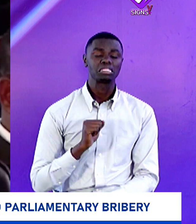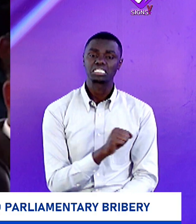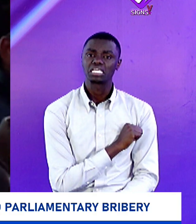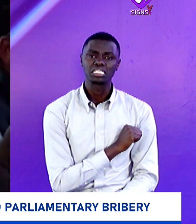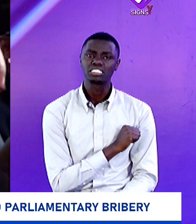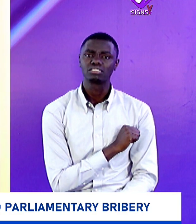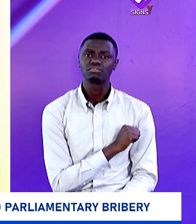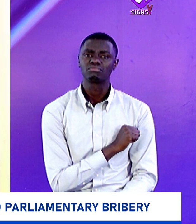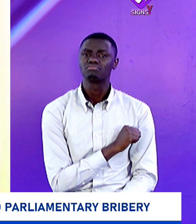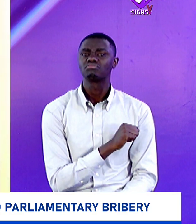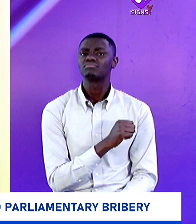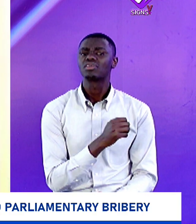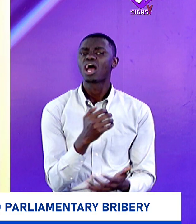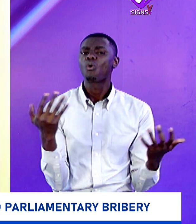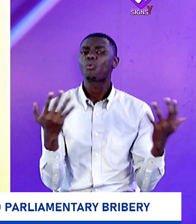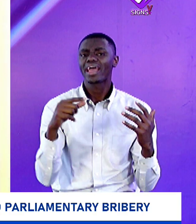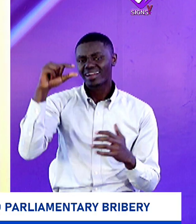Where does somebody find